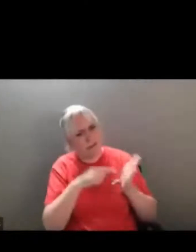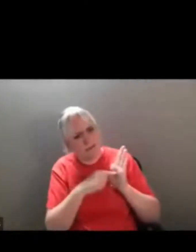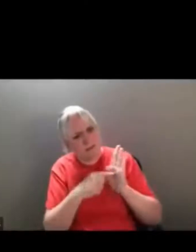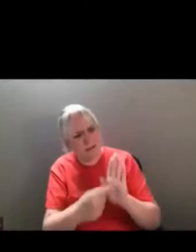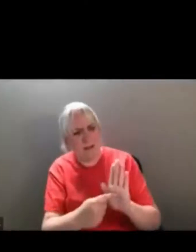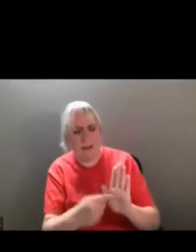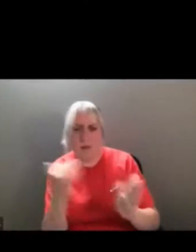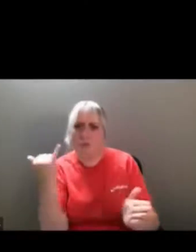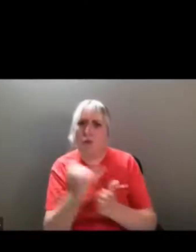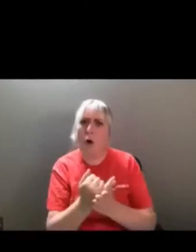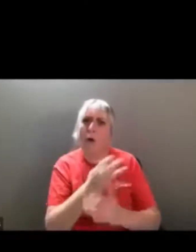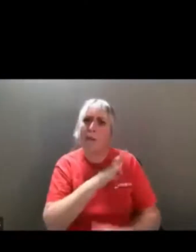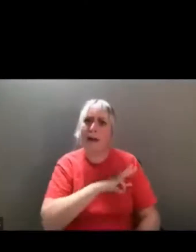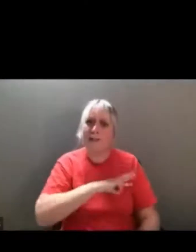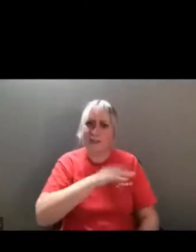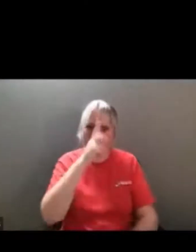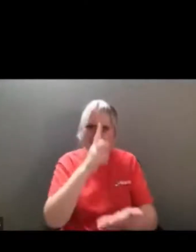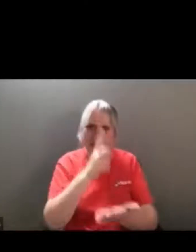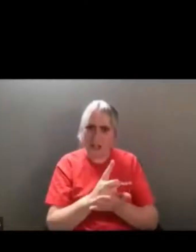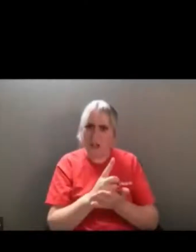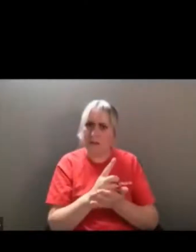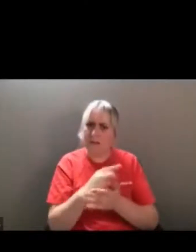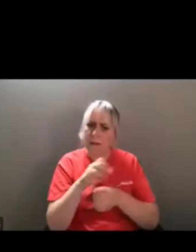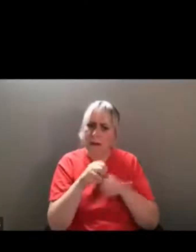causing started to appear in the left-wing media.